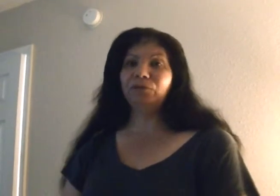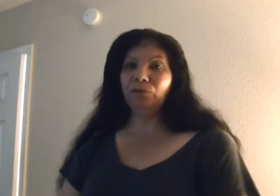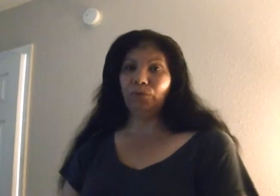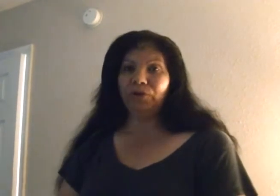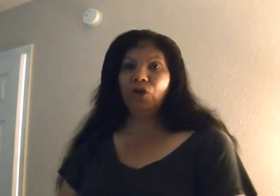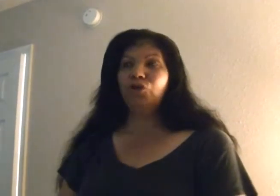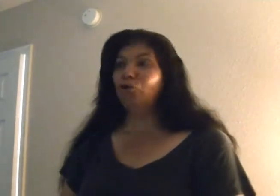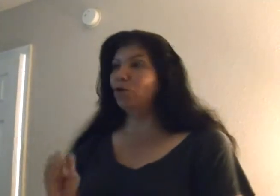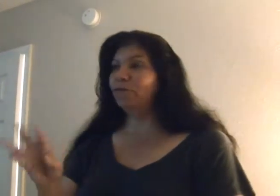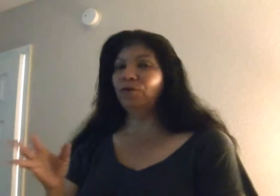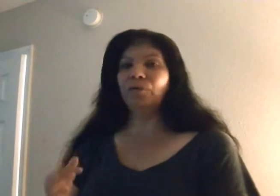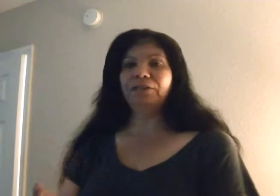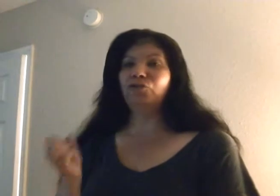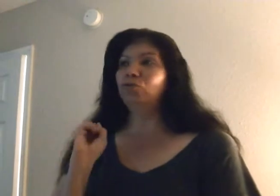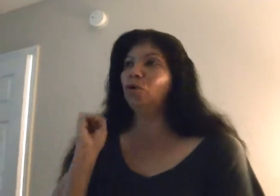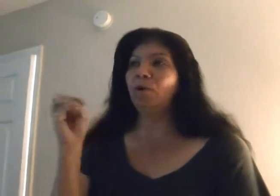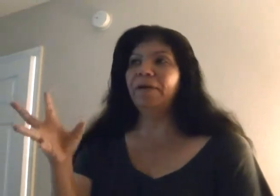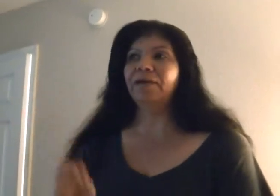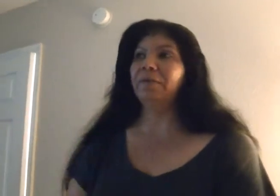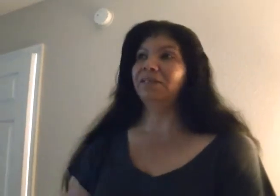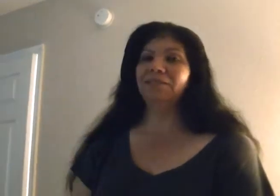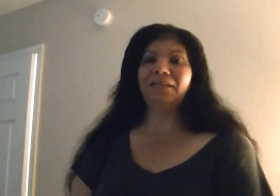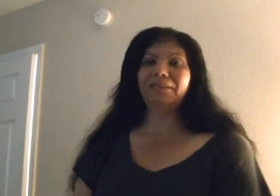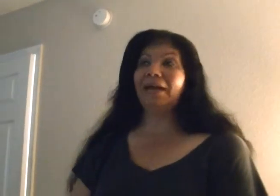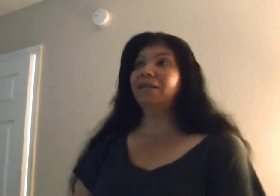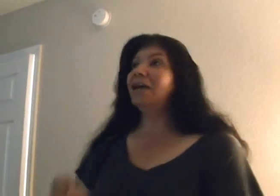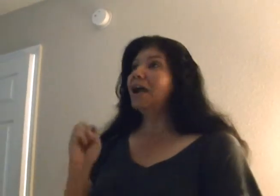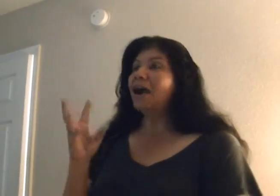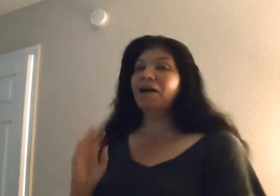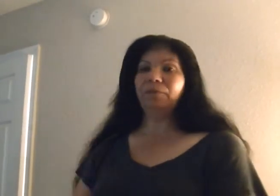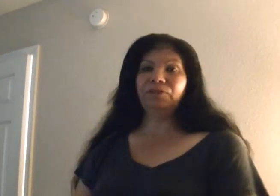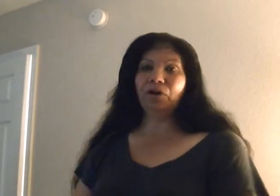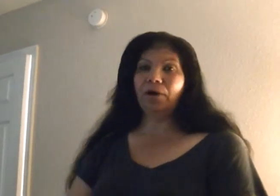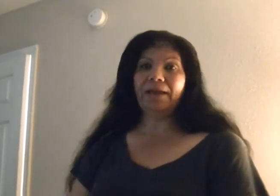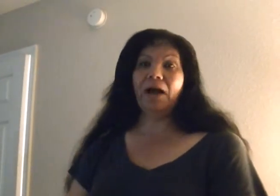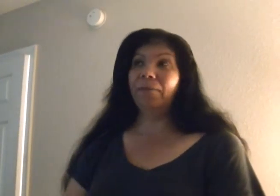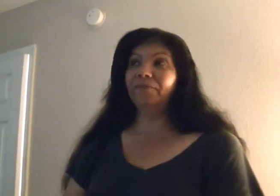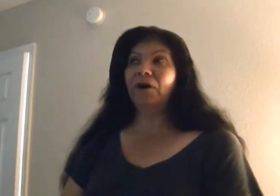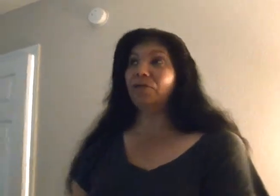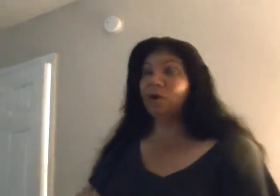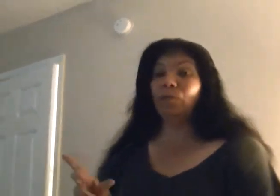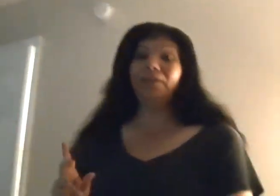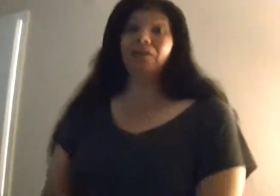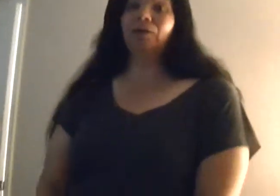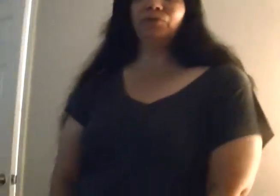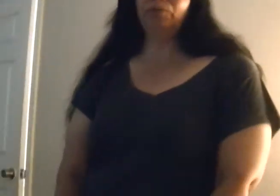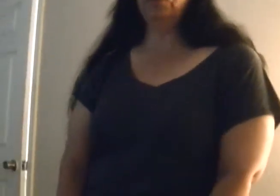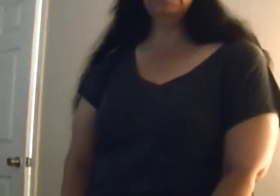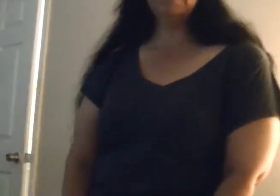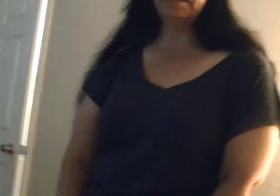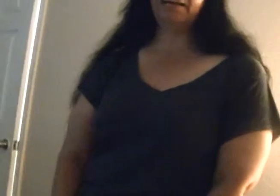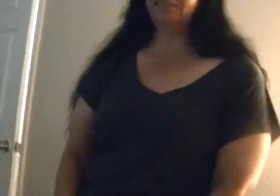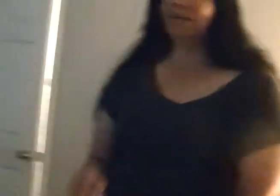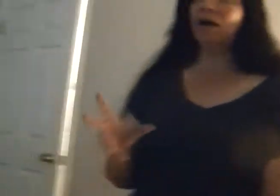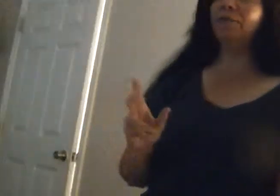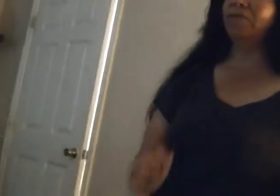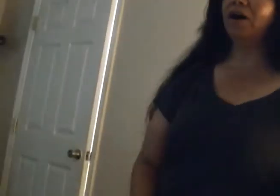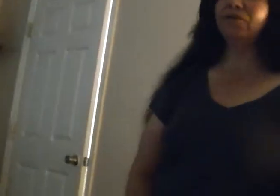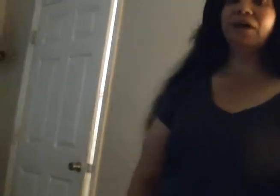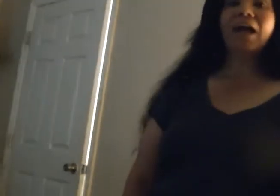Lord. Mm-hmm. You don't feel right till you go and make amends and say, Daddy, I am sorry. Abba, Father, and we can come to Him just like that and say, Abba, Father, I